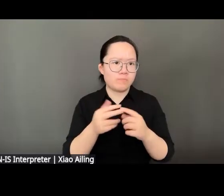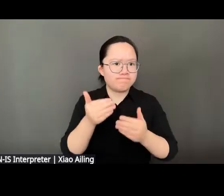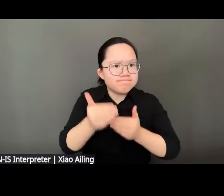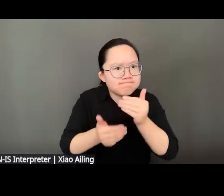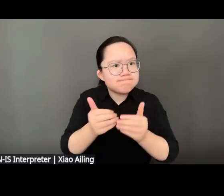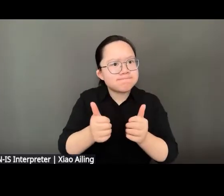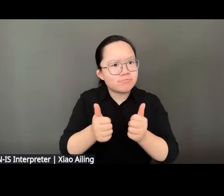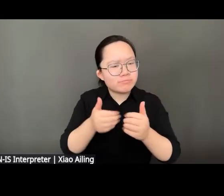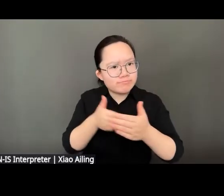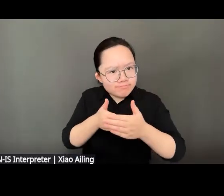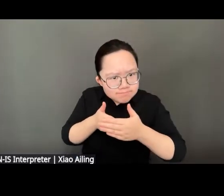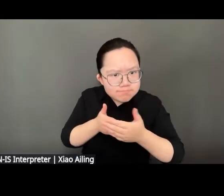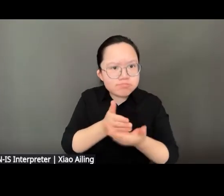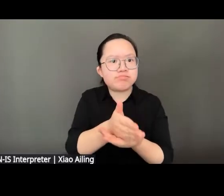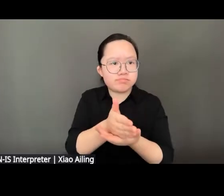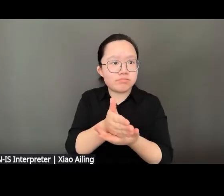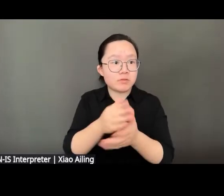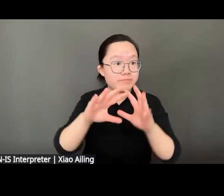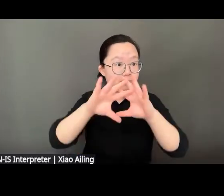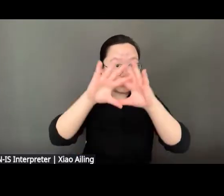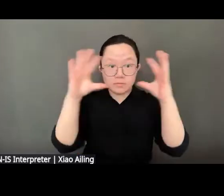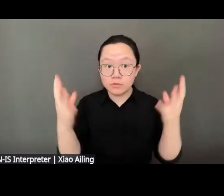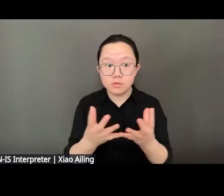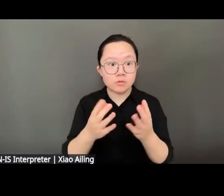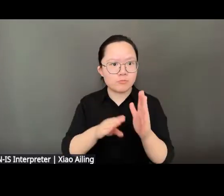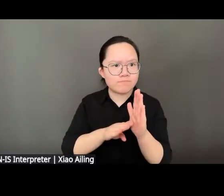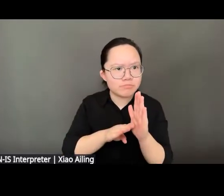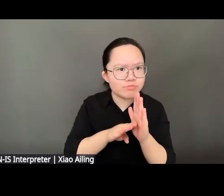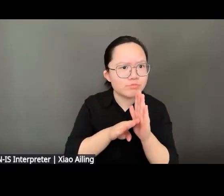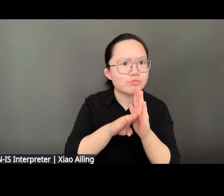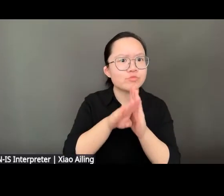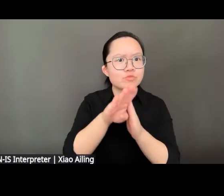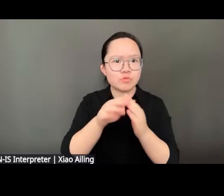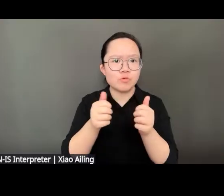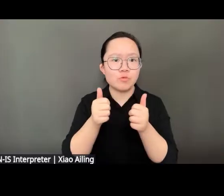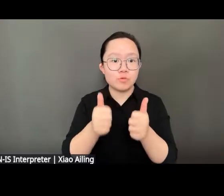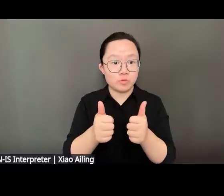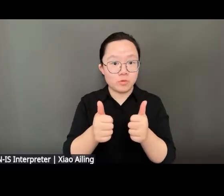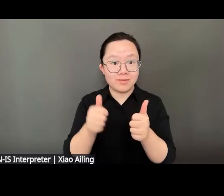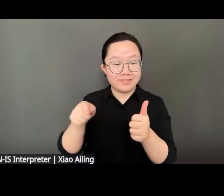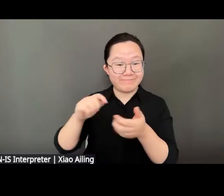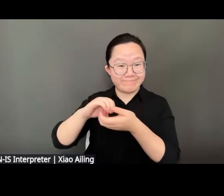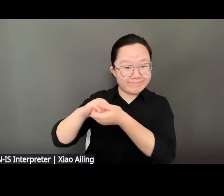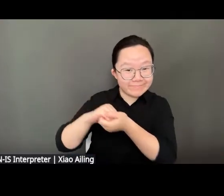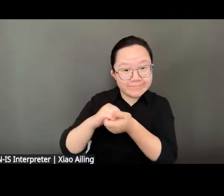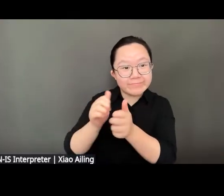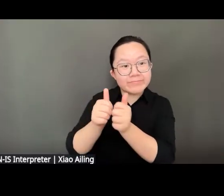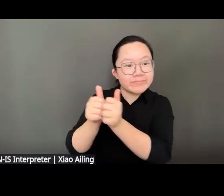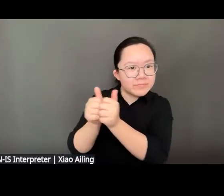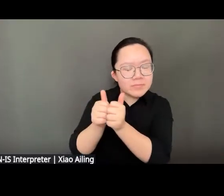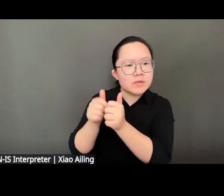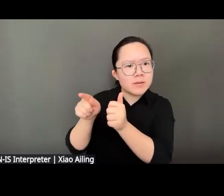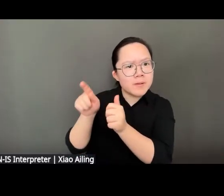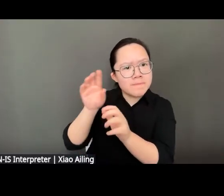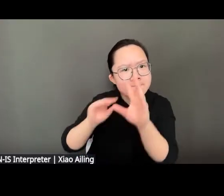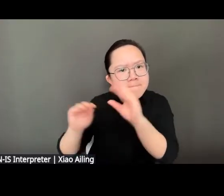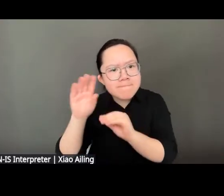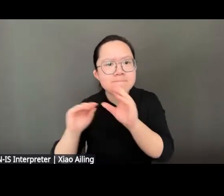international development, and that partnerships that are collaborative, learning focused, and mutually beneficial